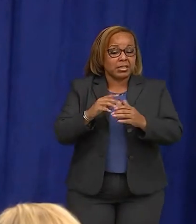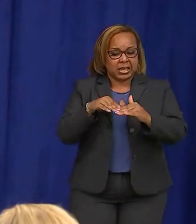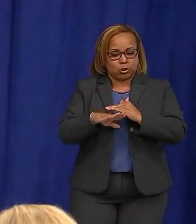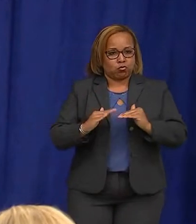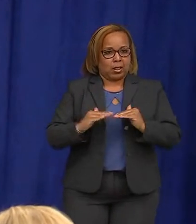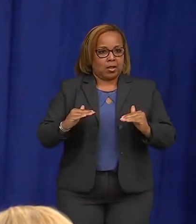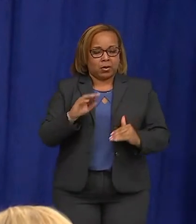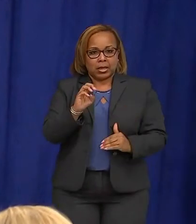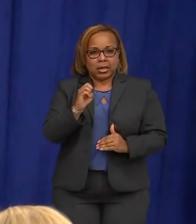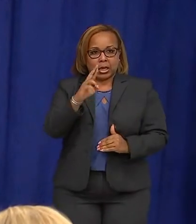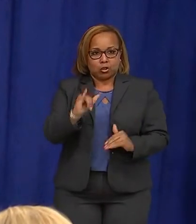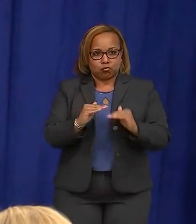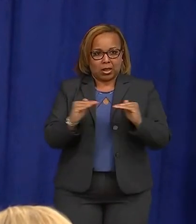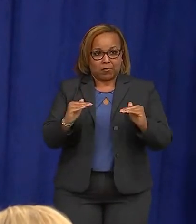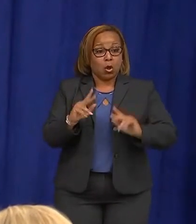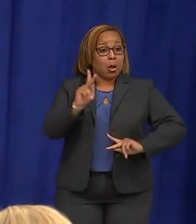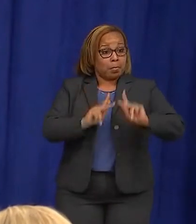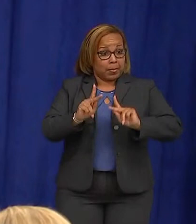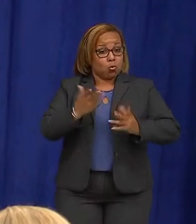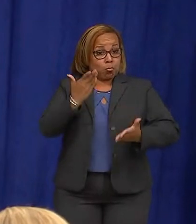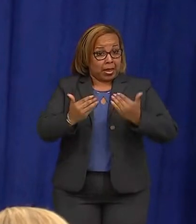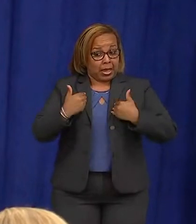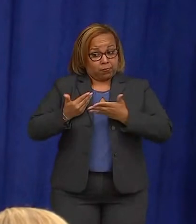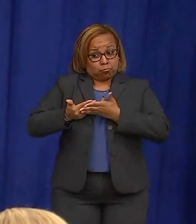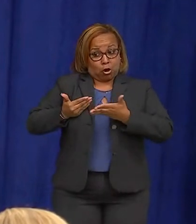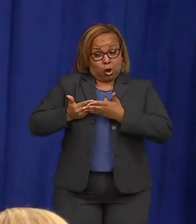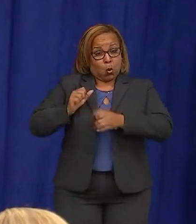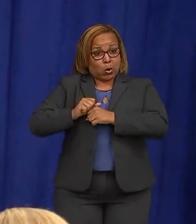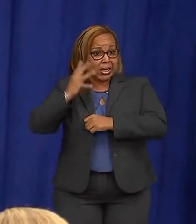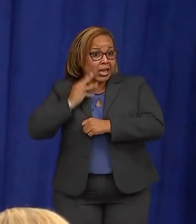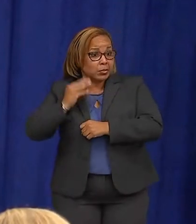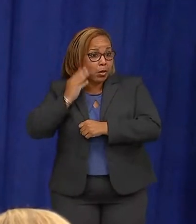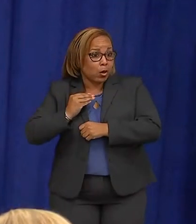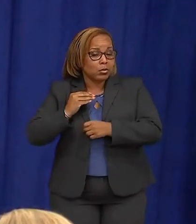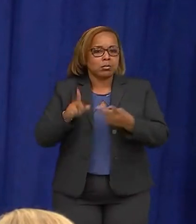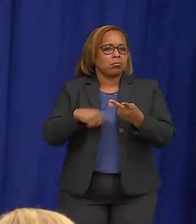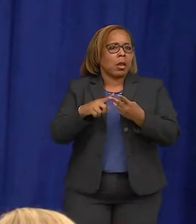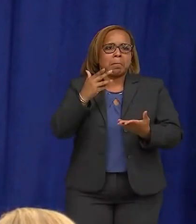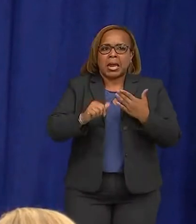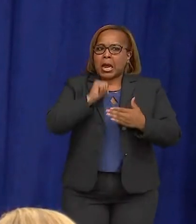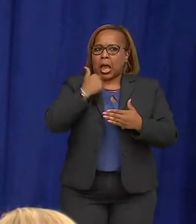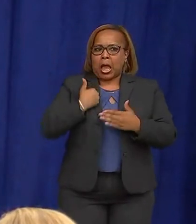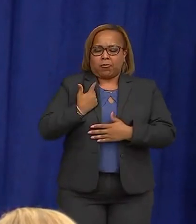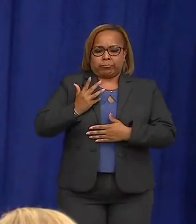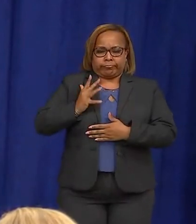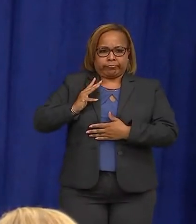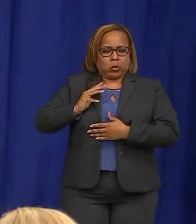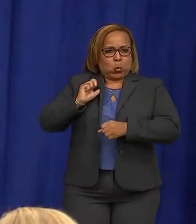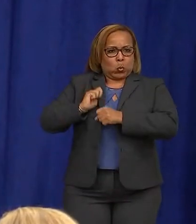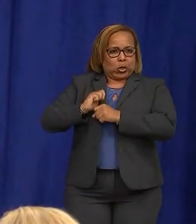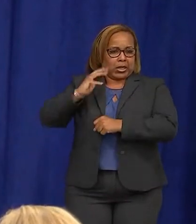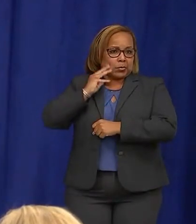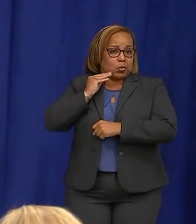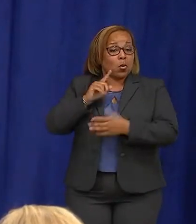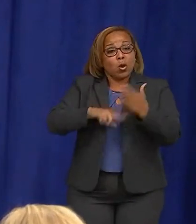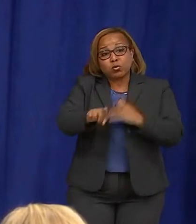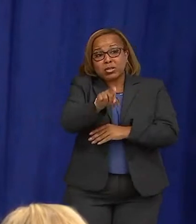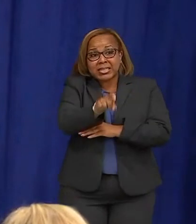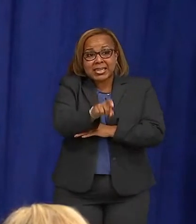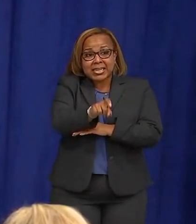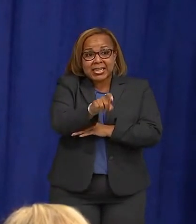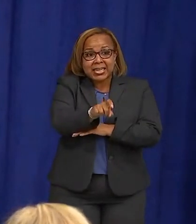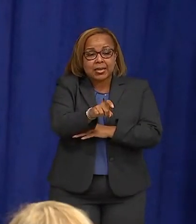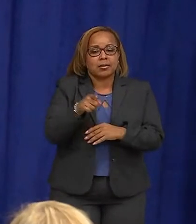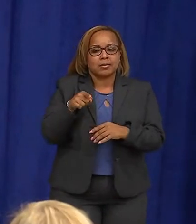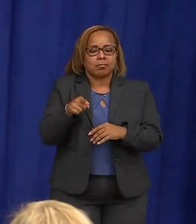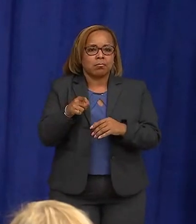level. We're taking people who may have prior work experience, may not have prior work experience. What you need is this